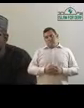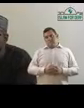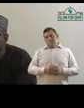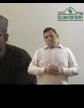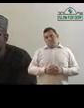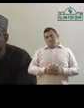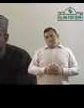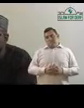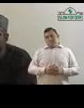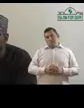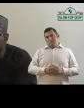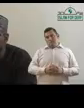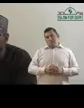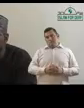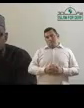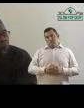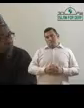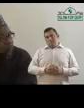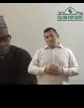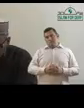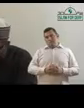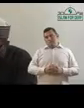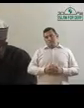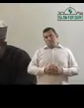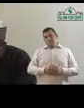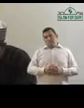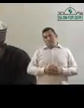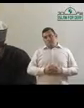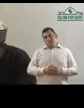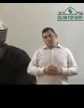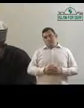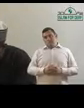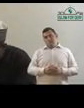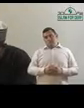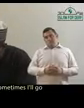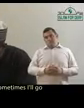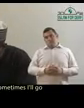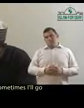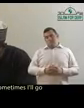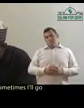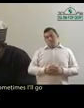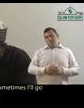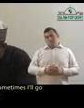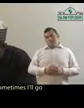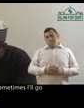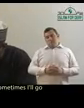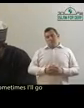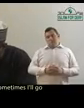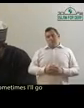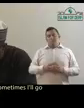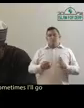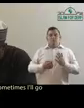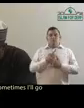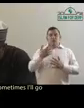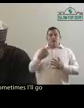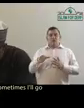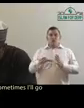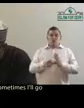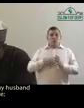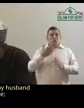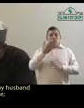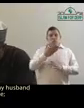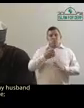compare. Yeah. whenever I have problems, sometimes I'll go to my